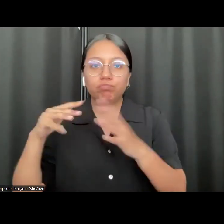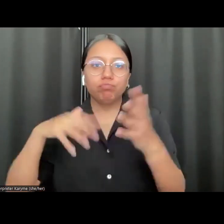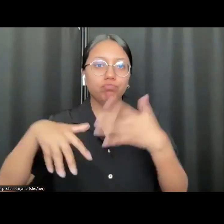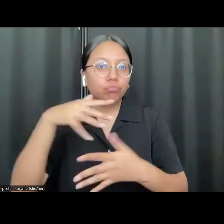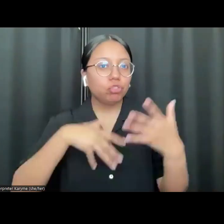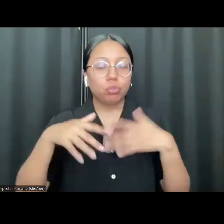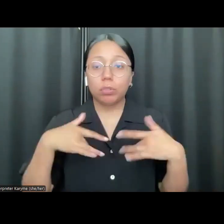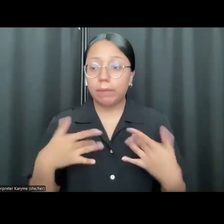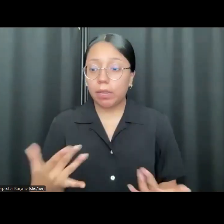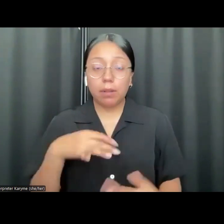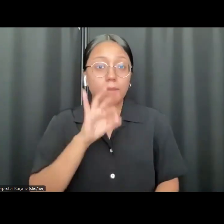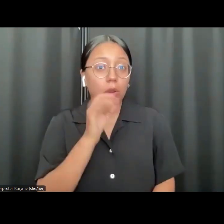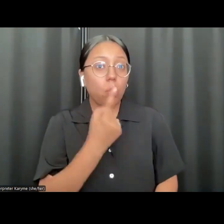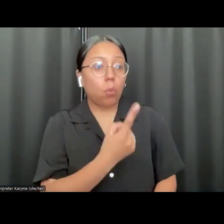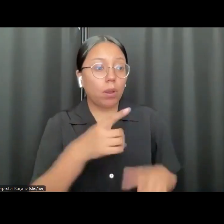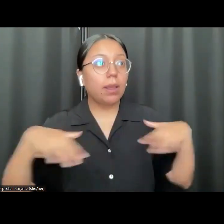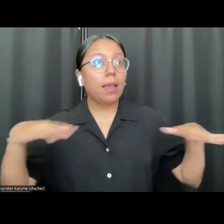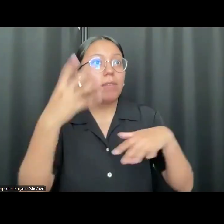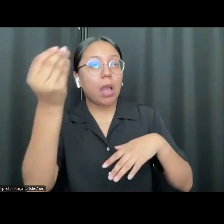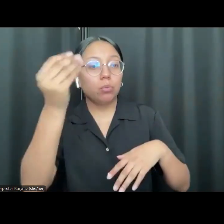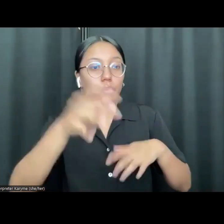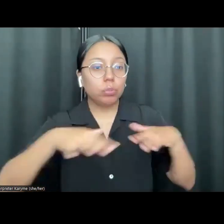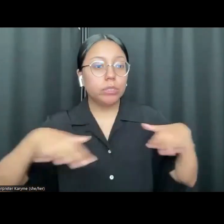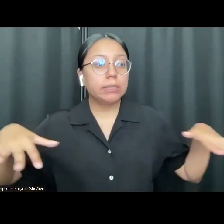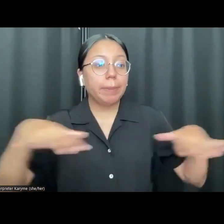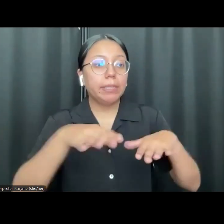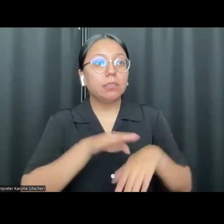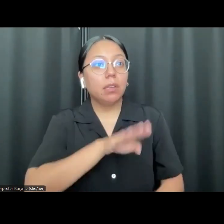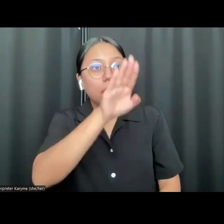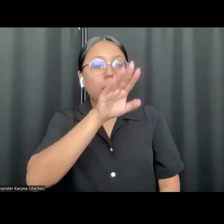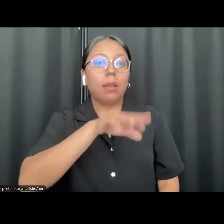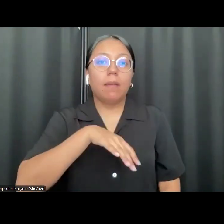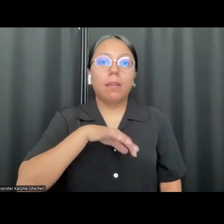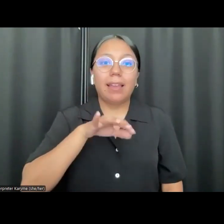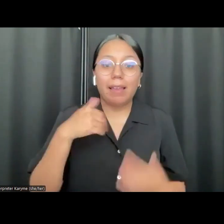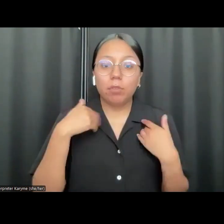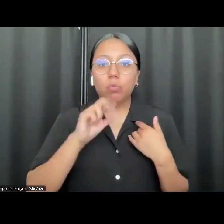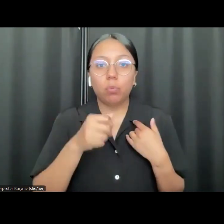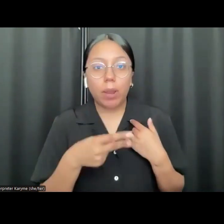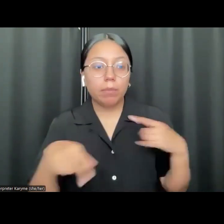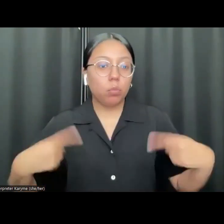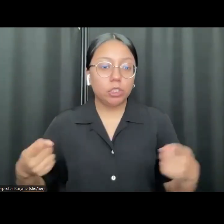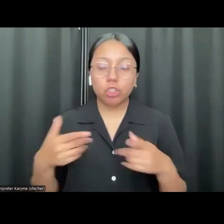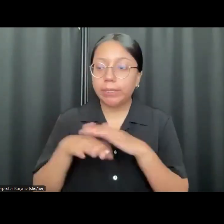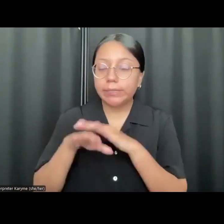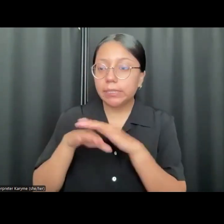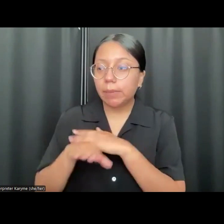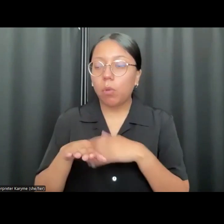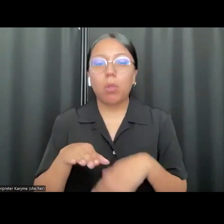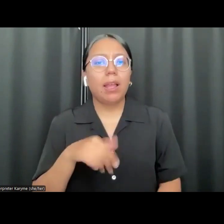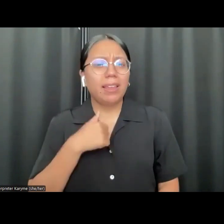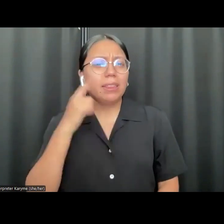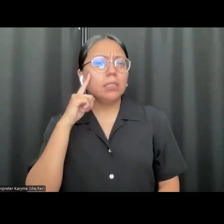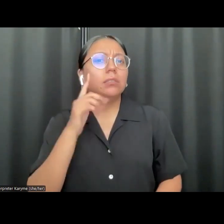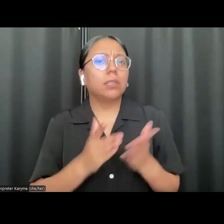outdoor space that was flat and wheelchair accessible. They did virtual. I think there's some people who are at this talk who participated